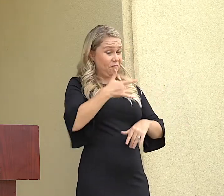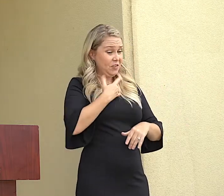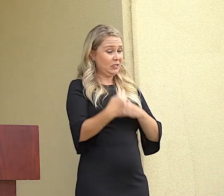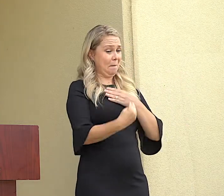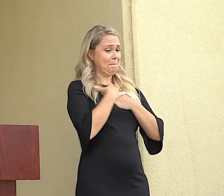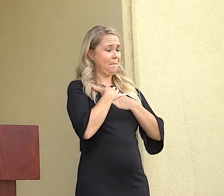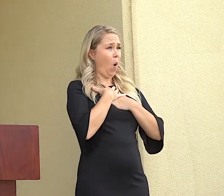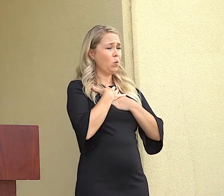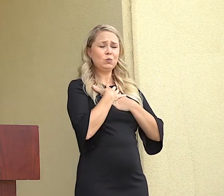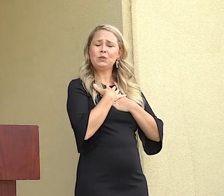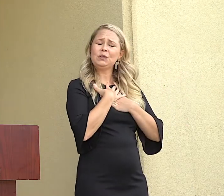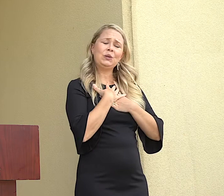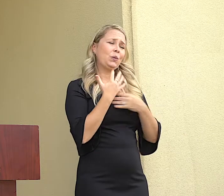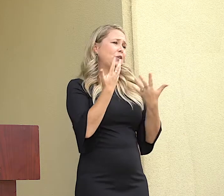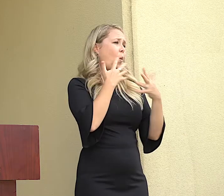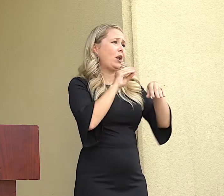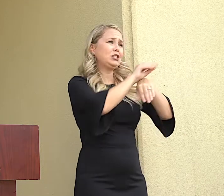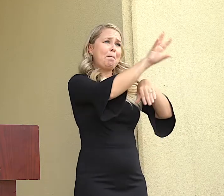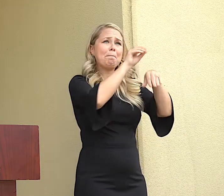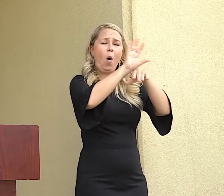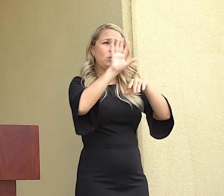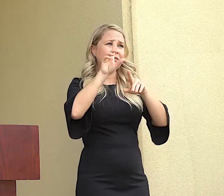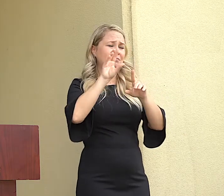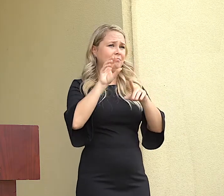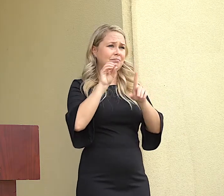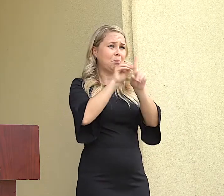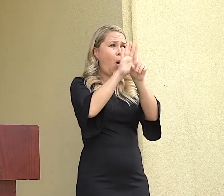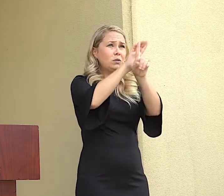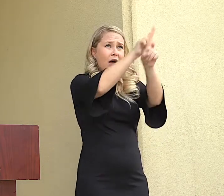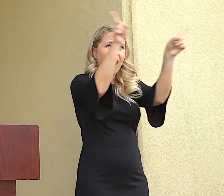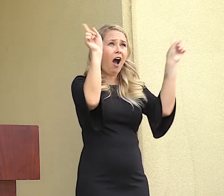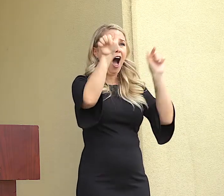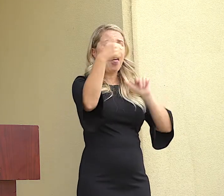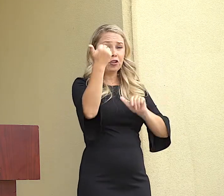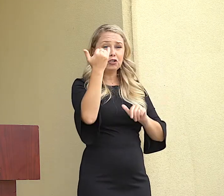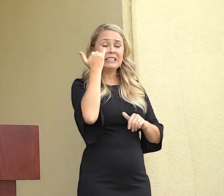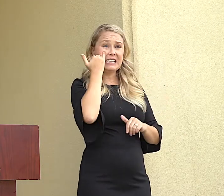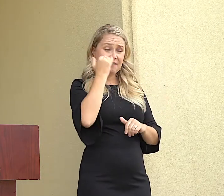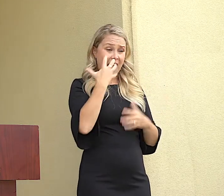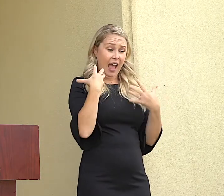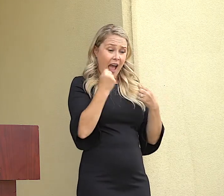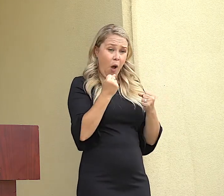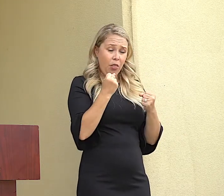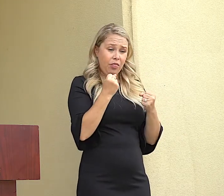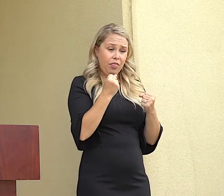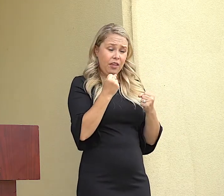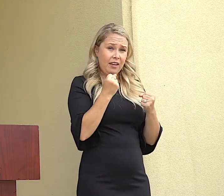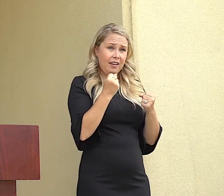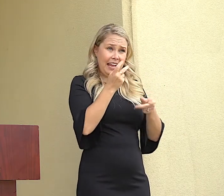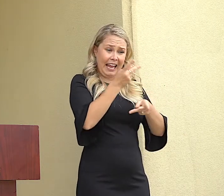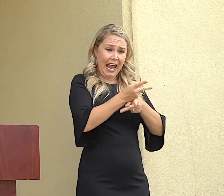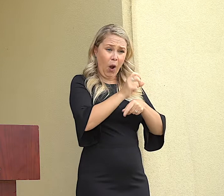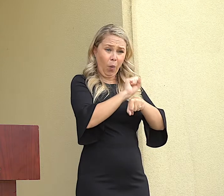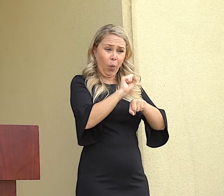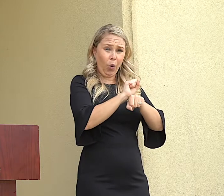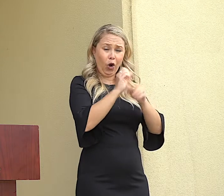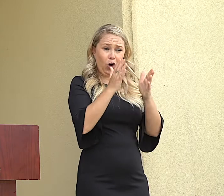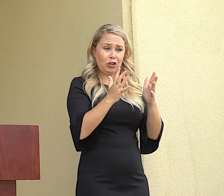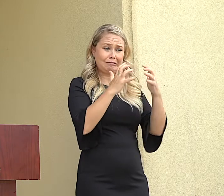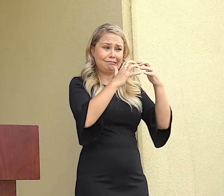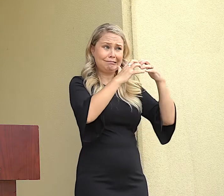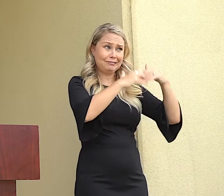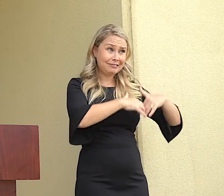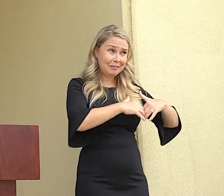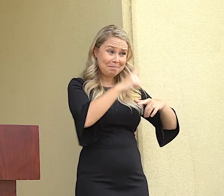not to expose others. If our first responders or our healthcare workers go down, we're in a lot of